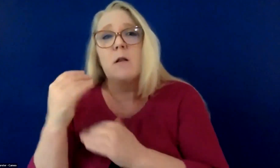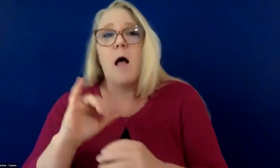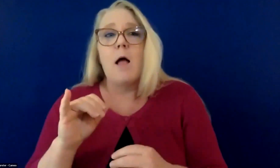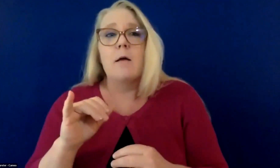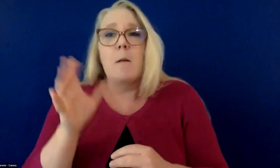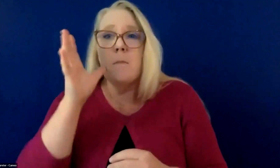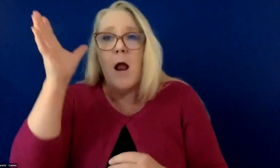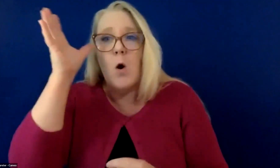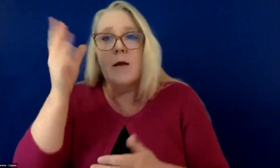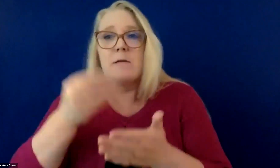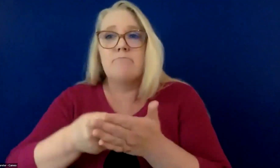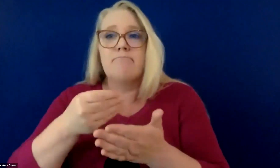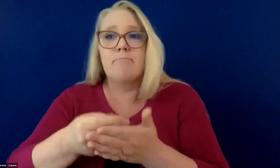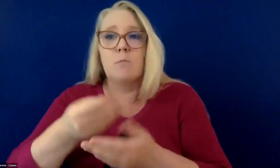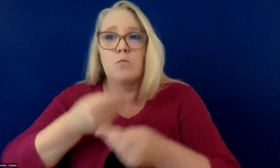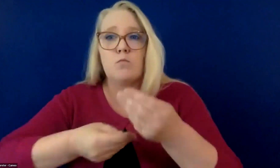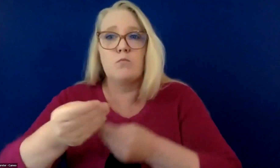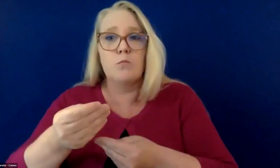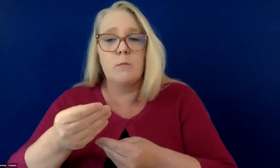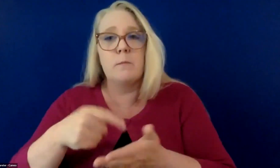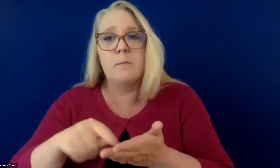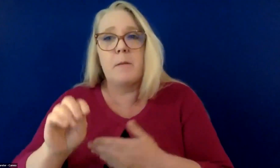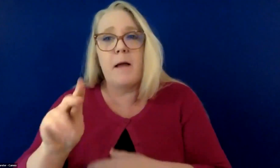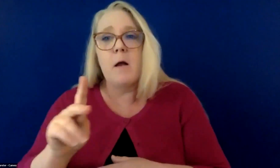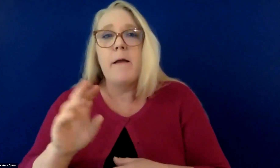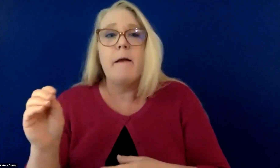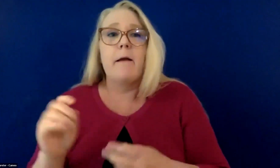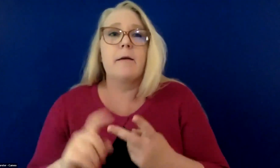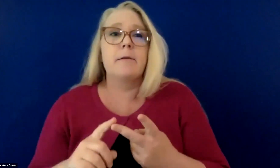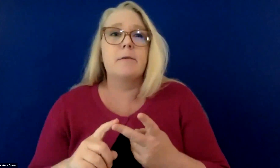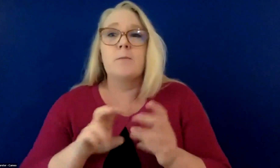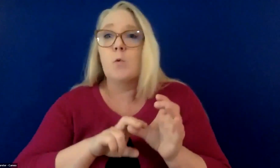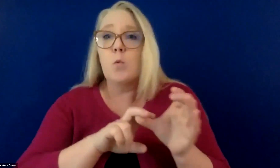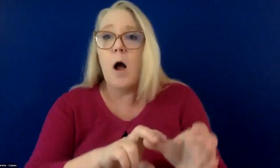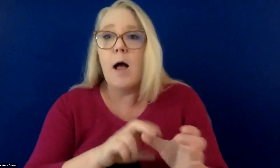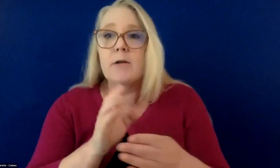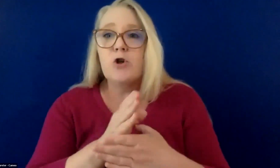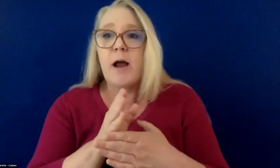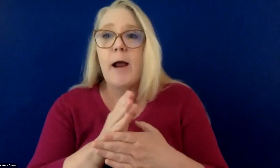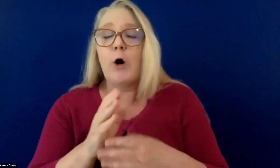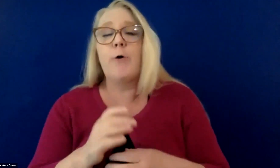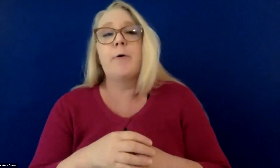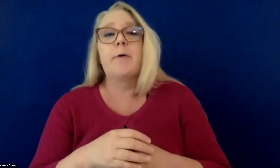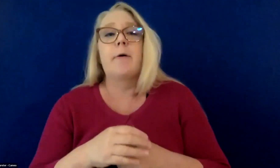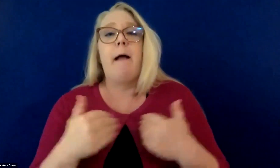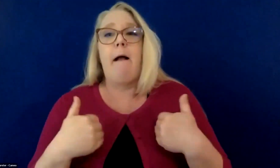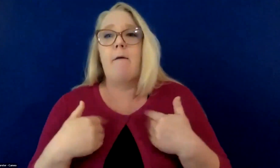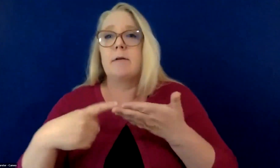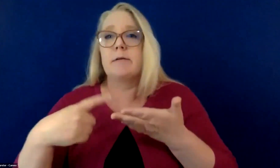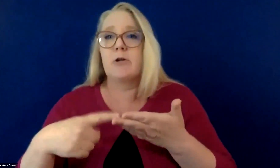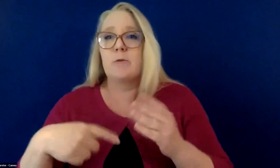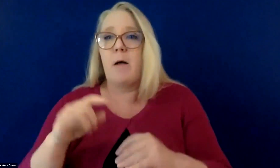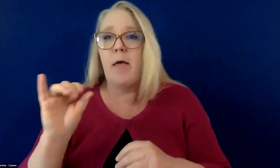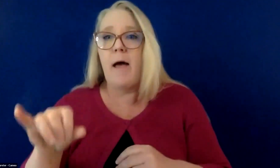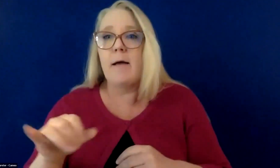reimbursements for services and things like that. And now even looking at rideshare opportunities and having to have additional discussions about that. And so I will